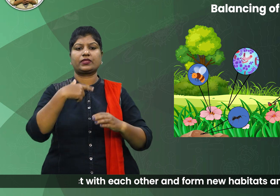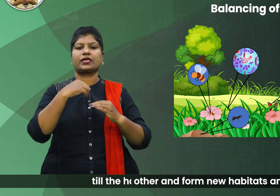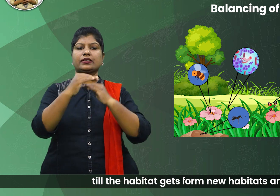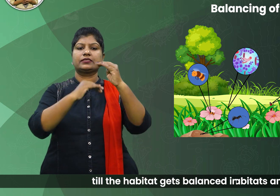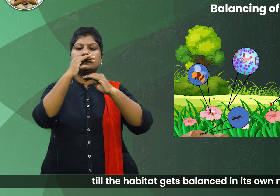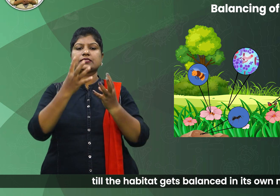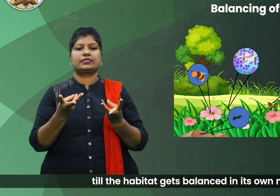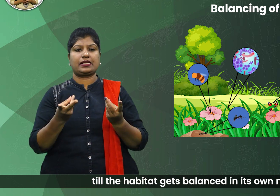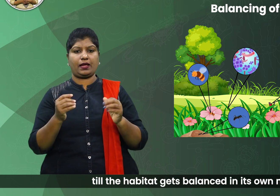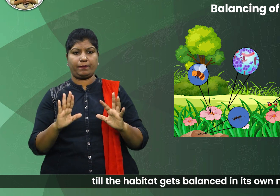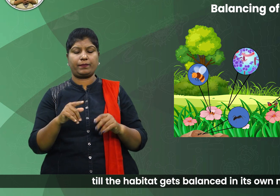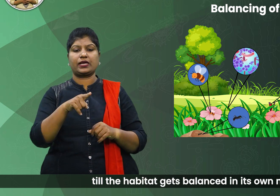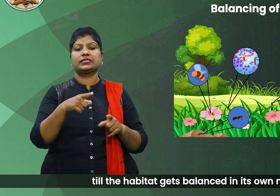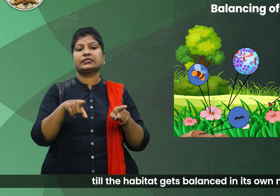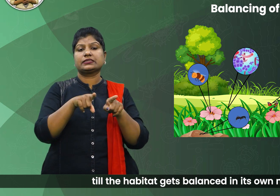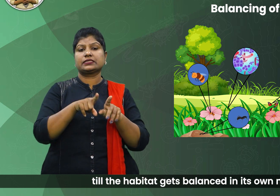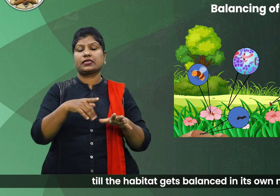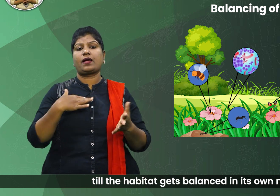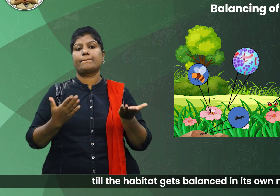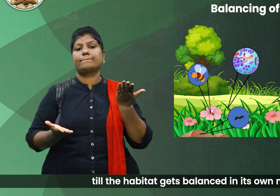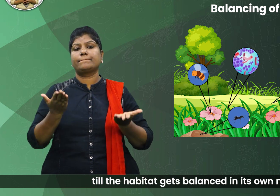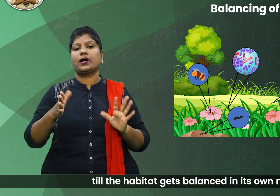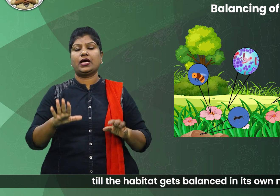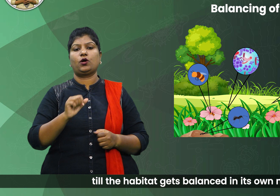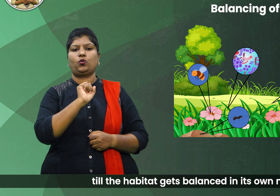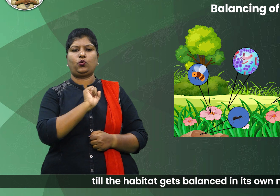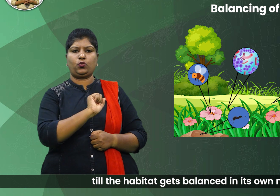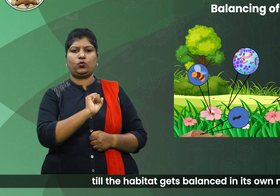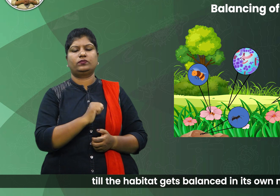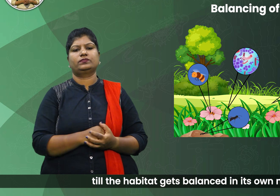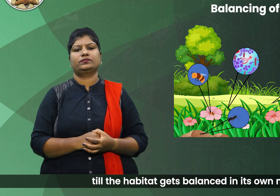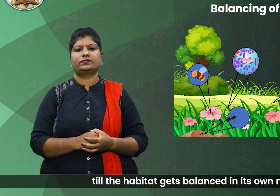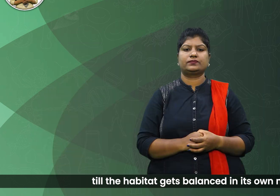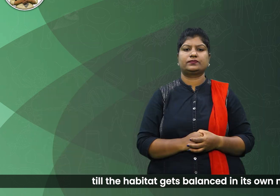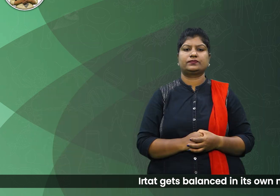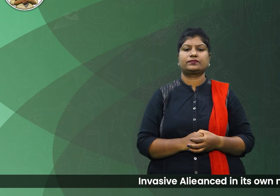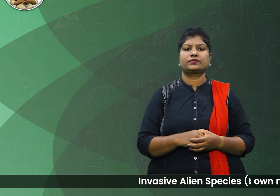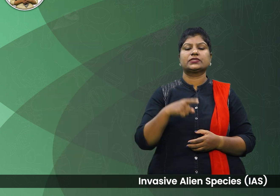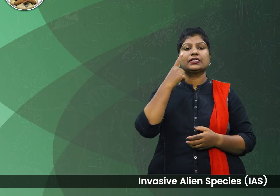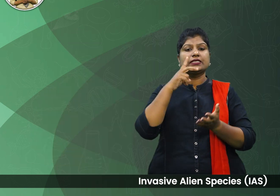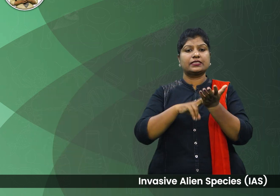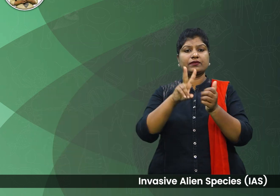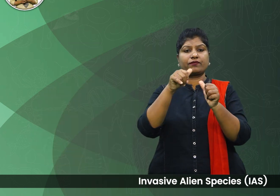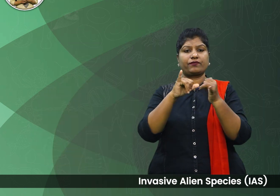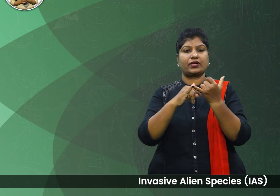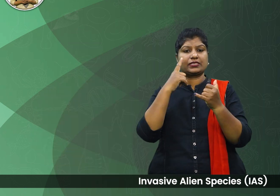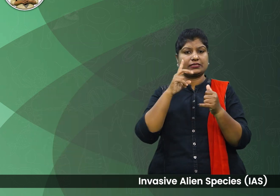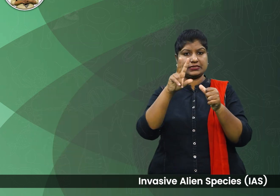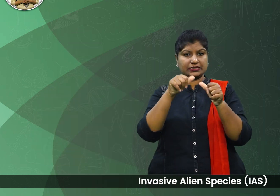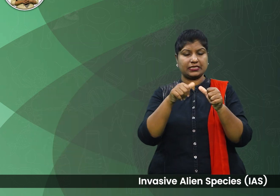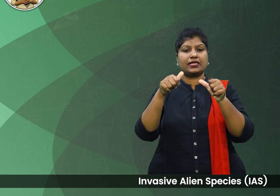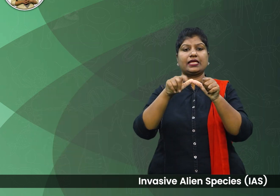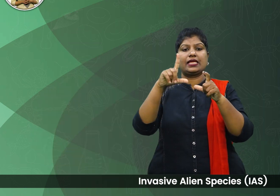till the habitat gets balanced in its own manner. Invasive alien species